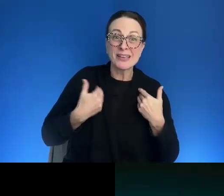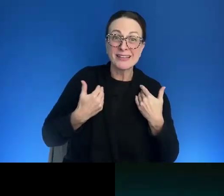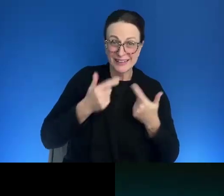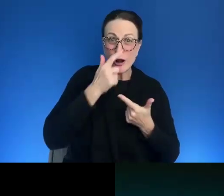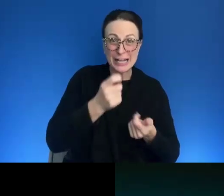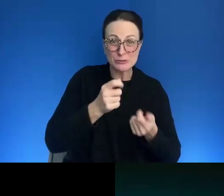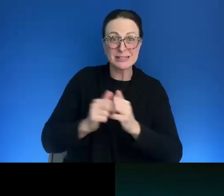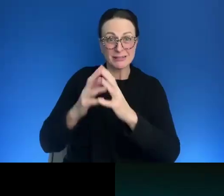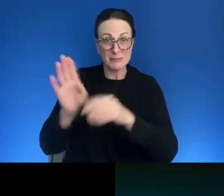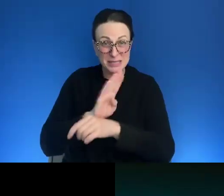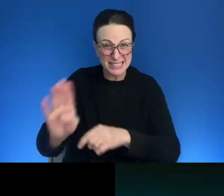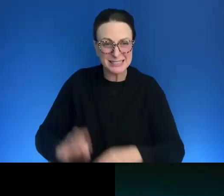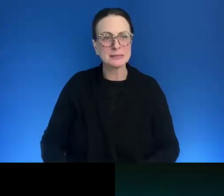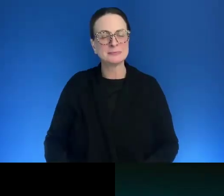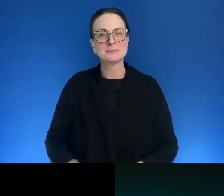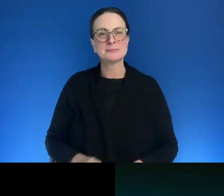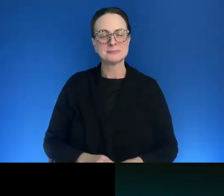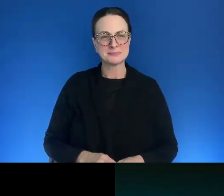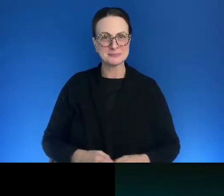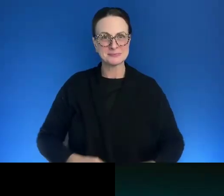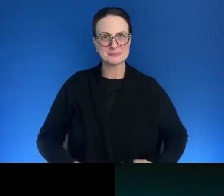interested in entrepreneurship. But